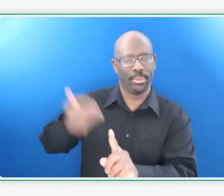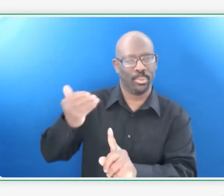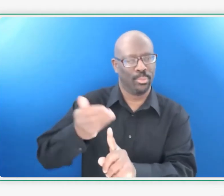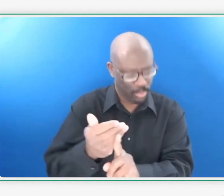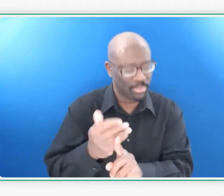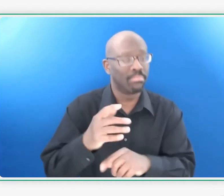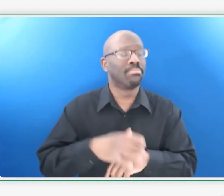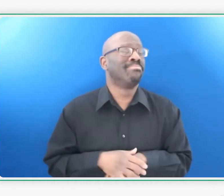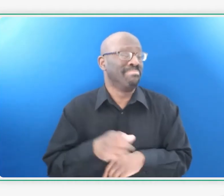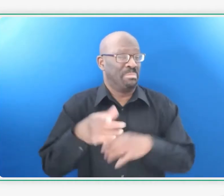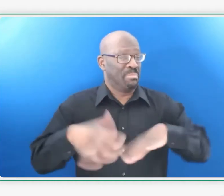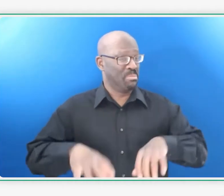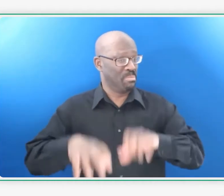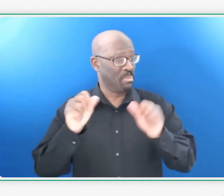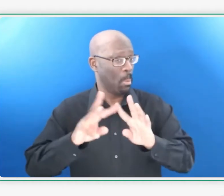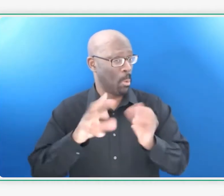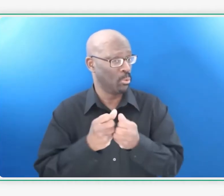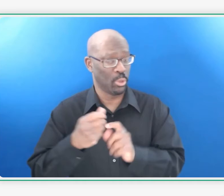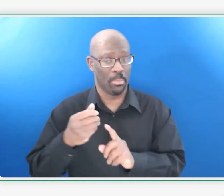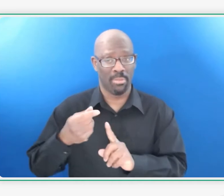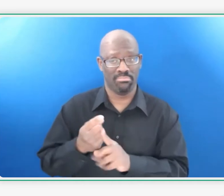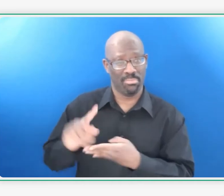So as I mentioned, this is under a workshop series.